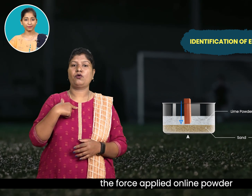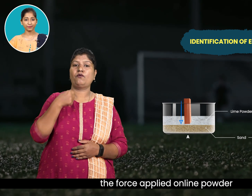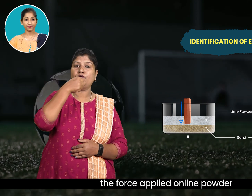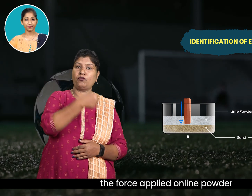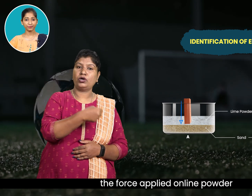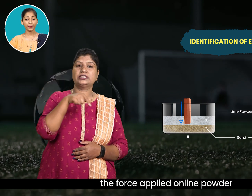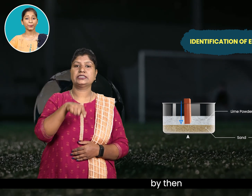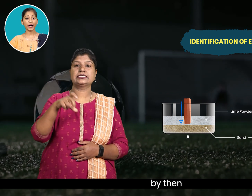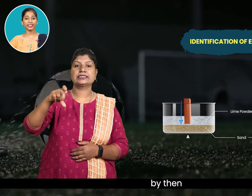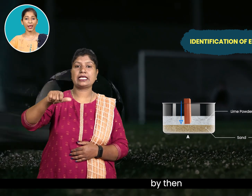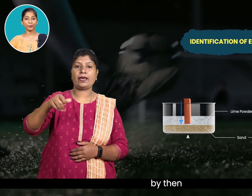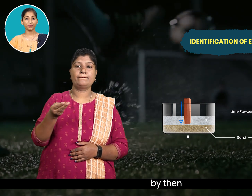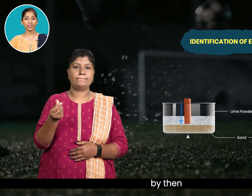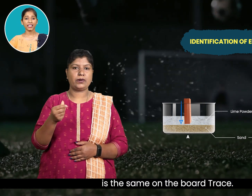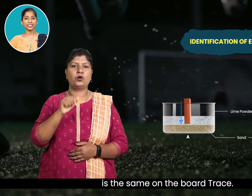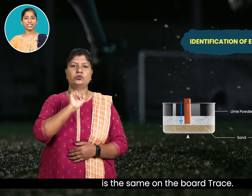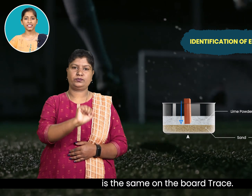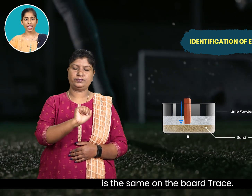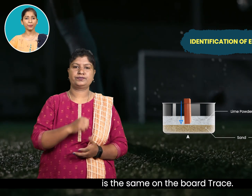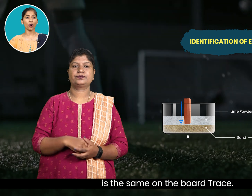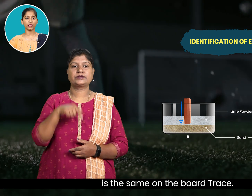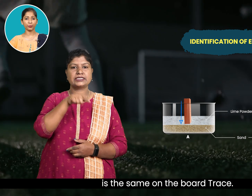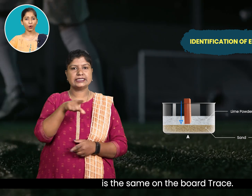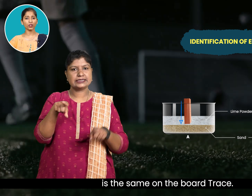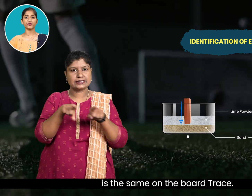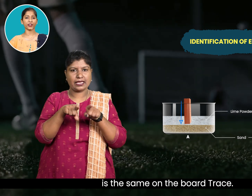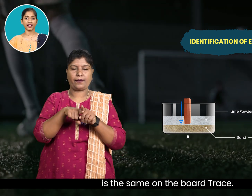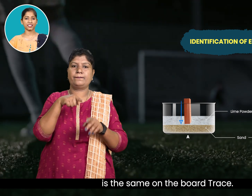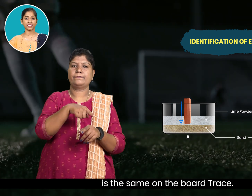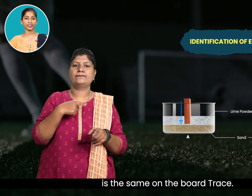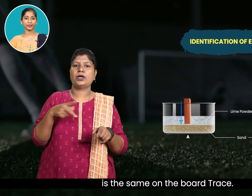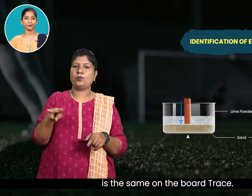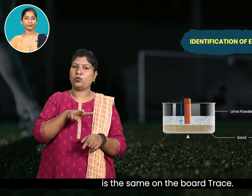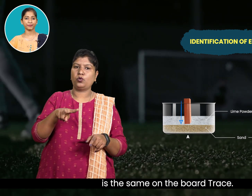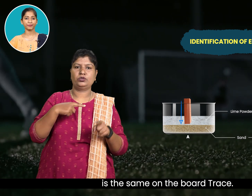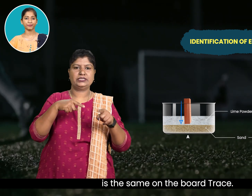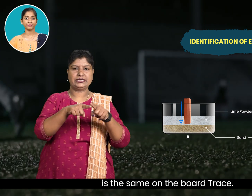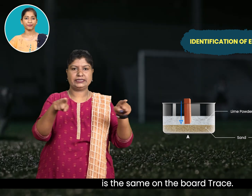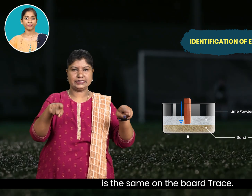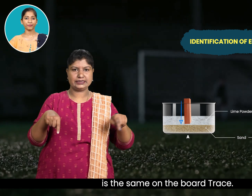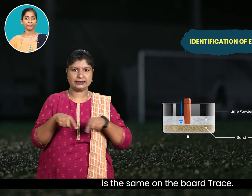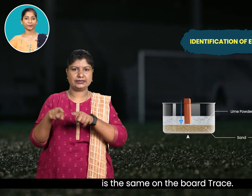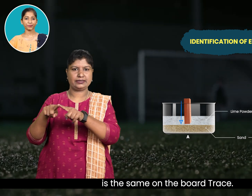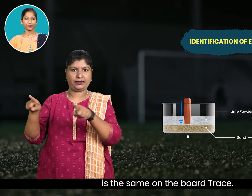powder by them is the same on the both trays.